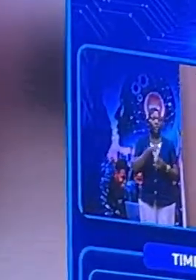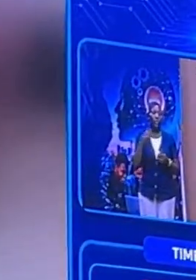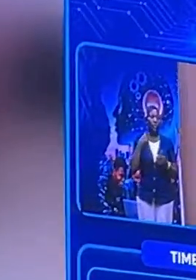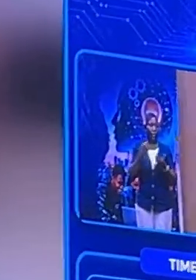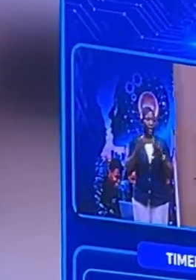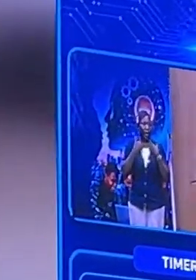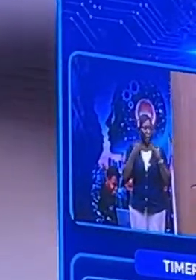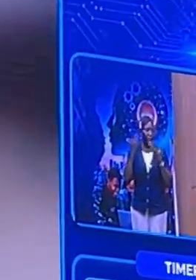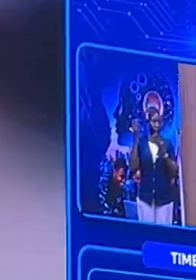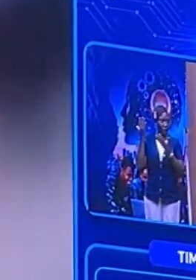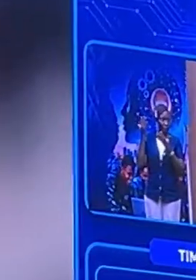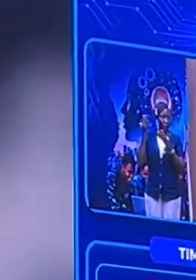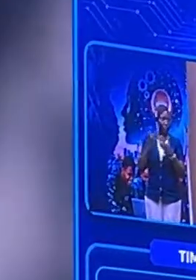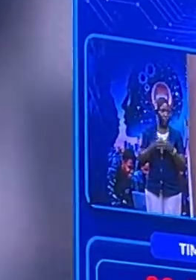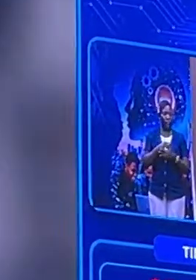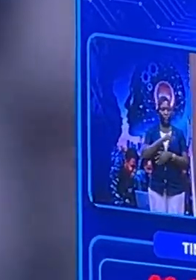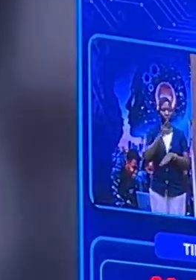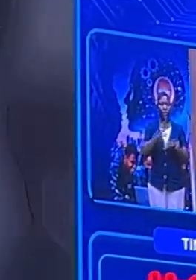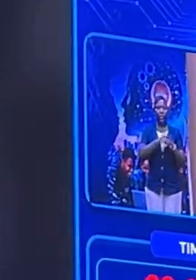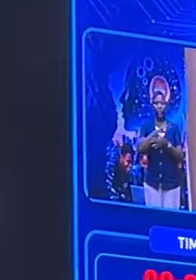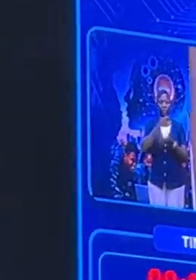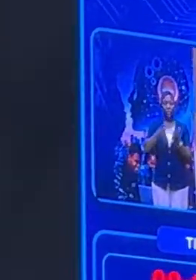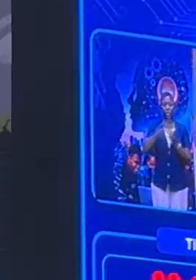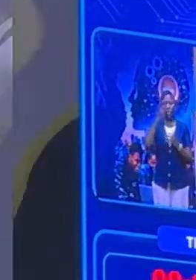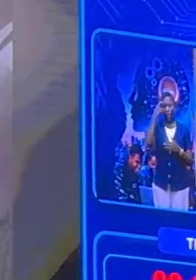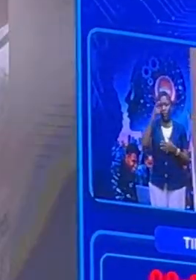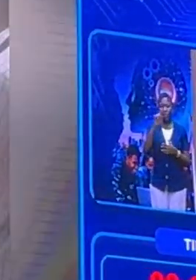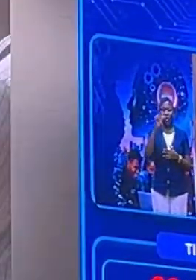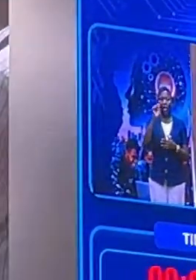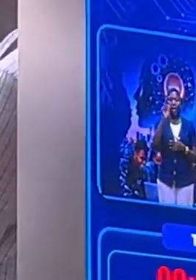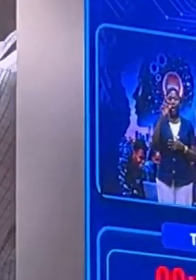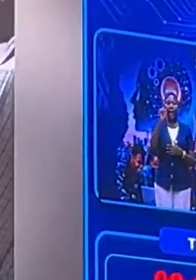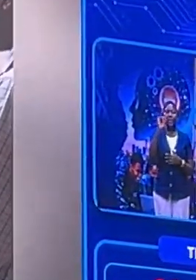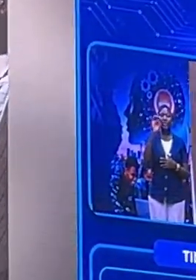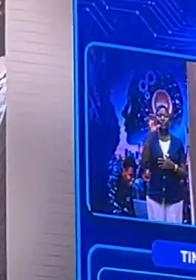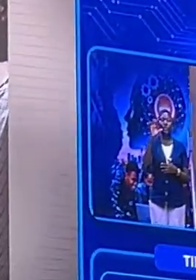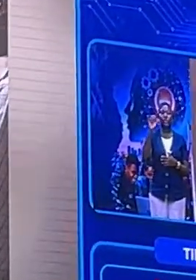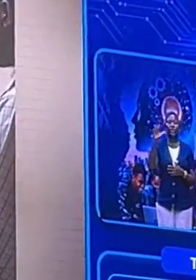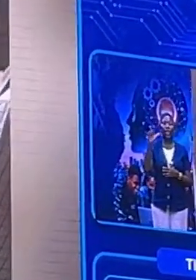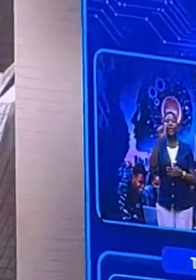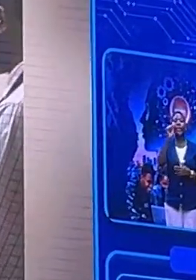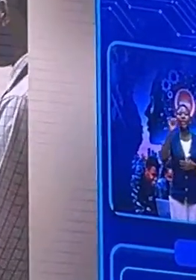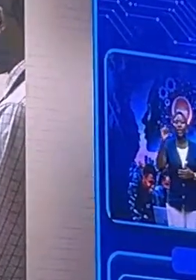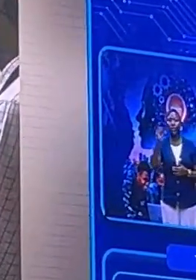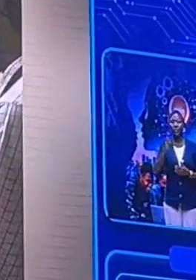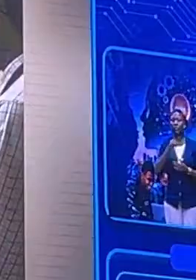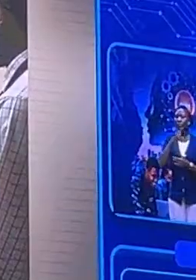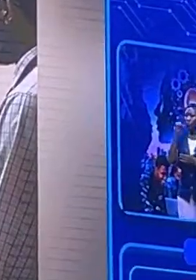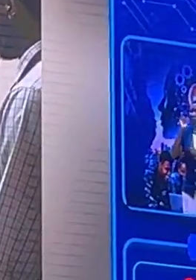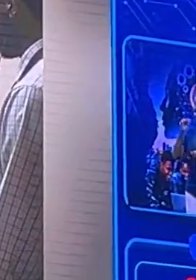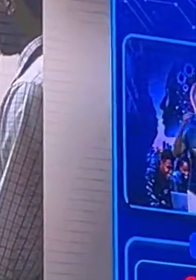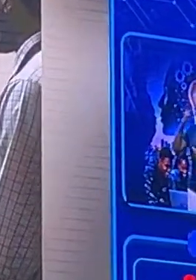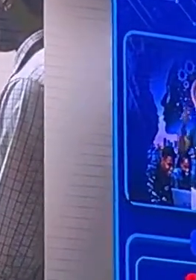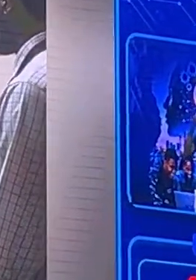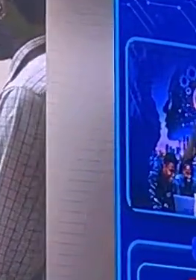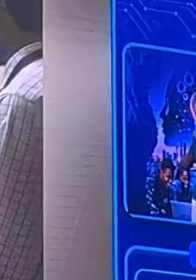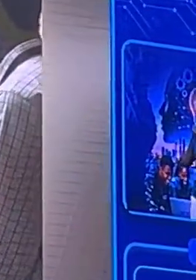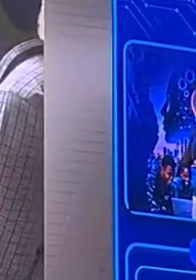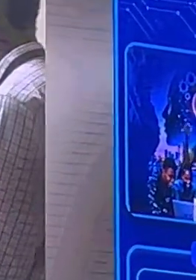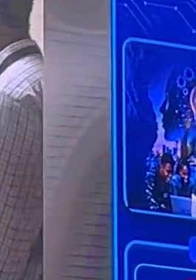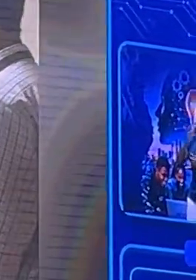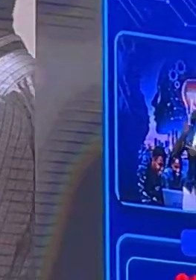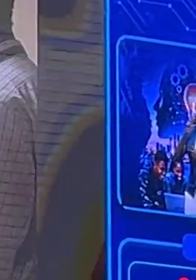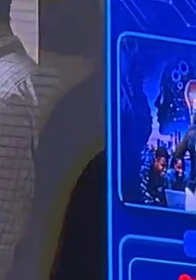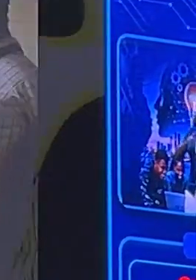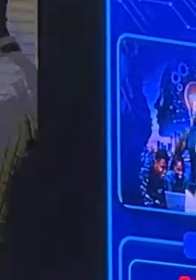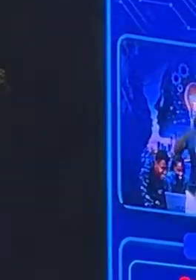which is under NINTA, National Center for Artificial Intelligence and Robotics. And you can see the device being used to control hardware solutions like rovers and robotic arms. This